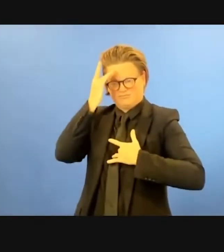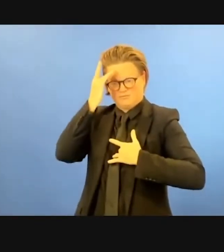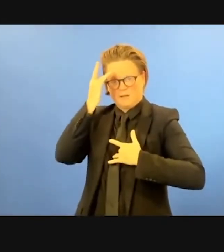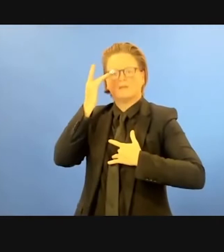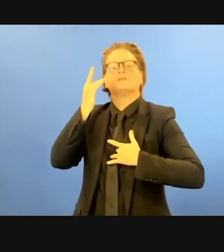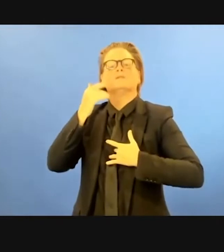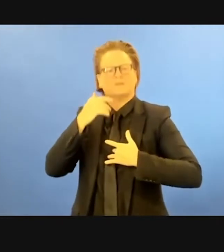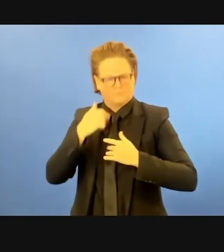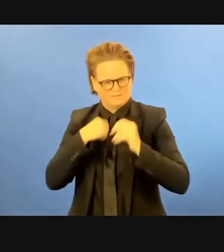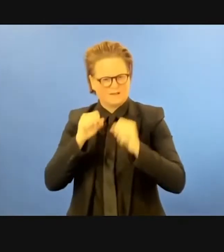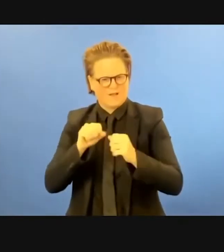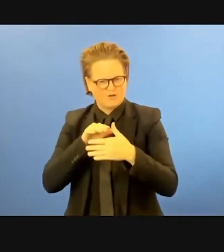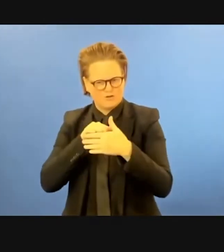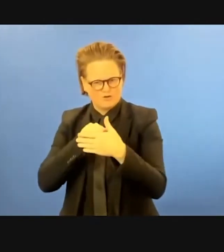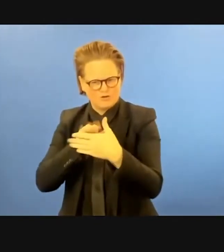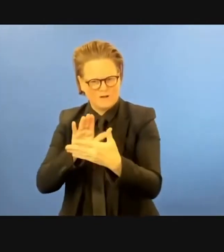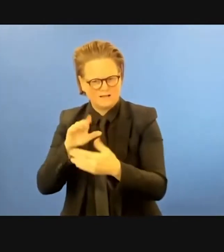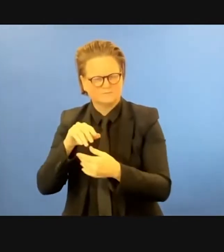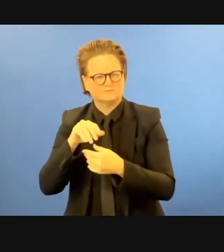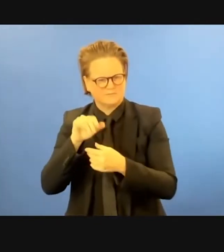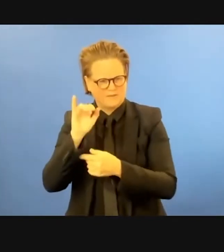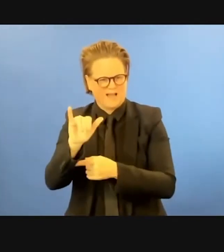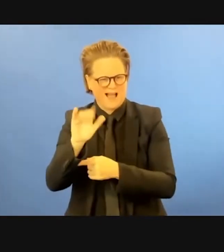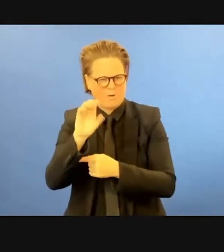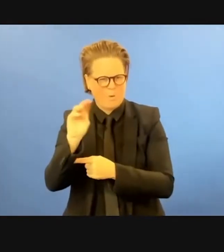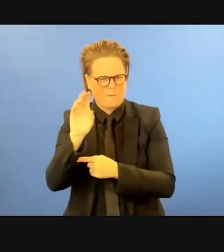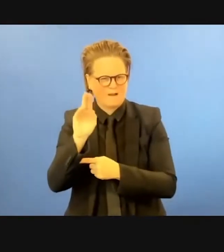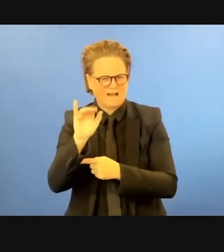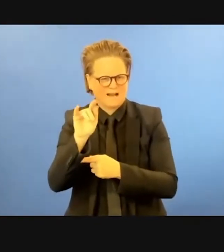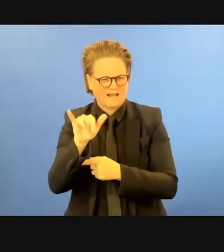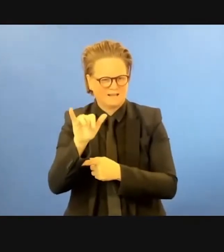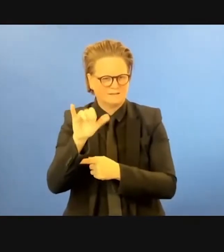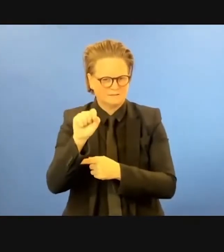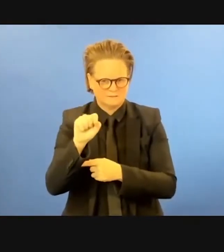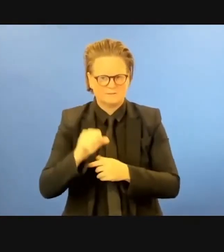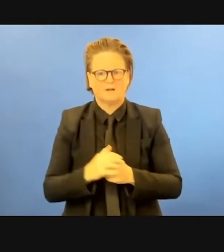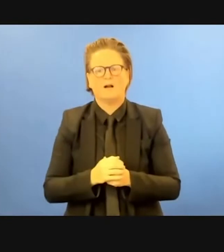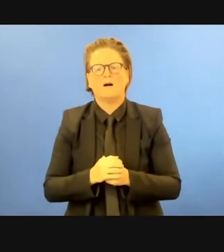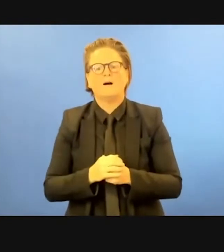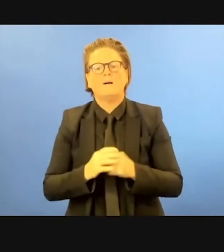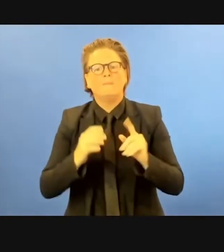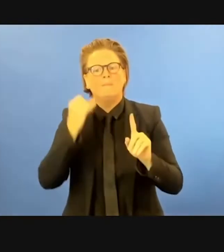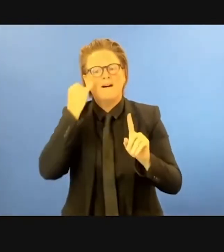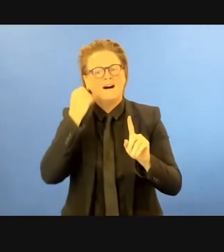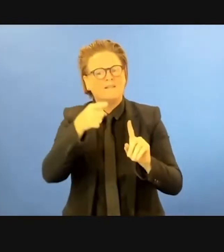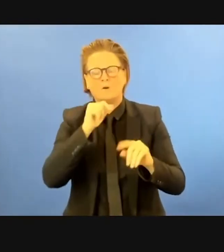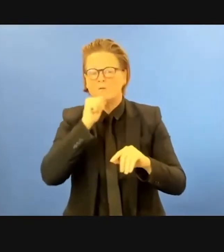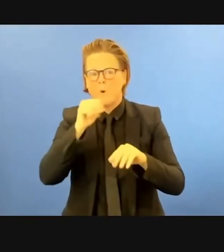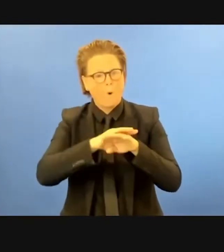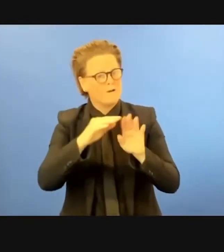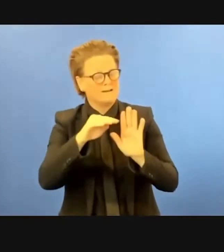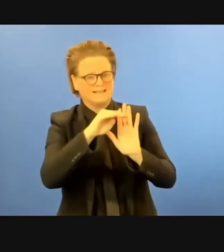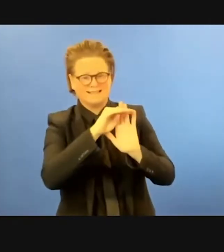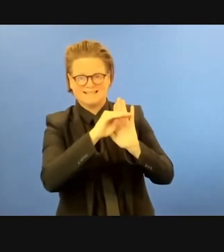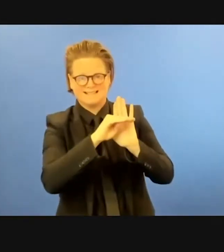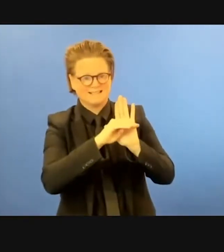list or have a comorbidity that is not on that current list, we will wait for future guidelines to see when they may be